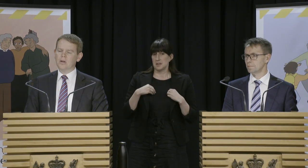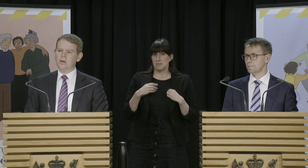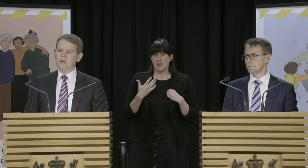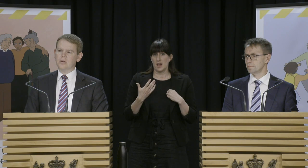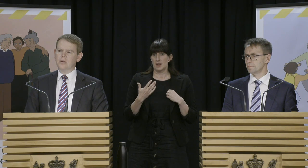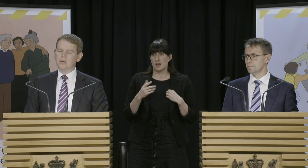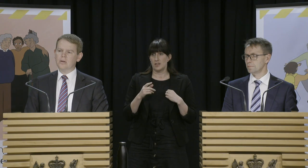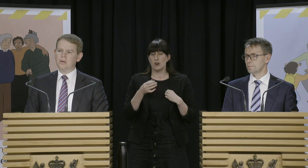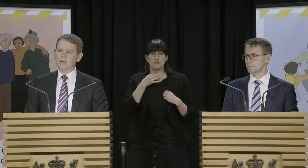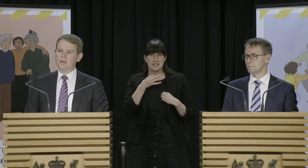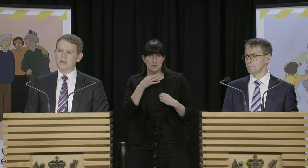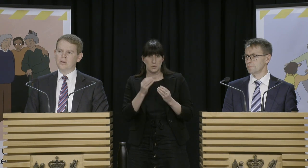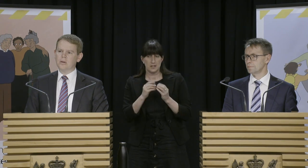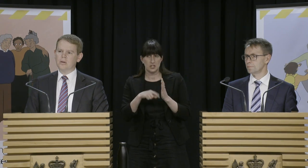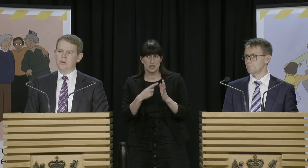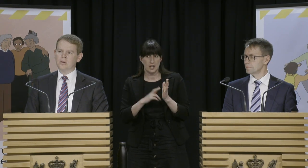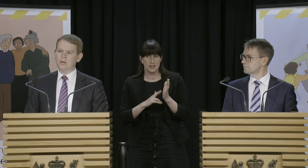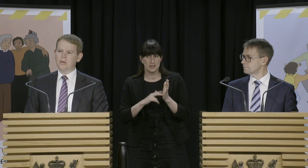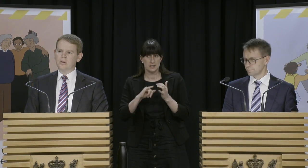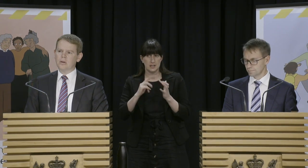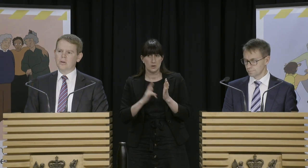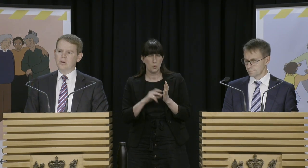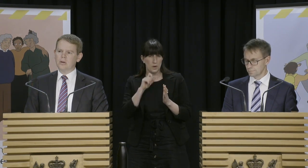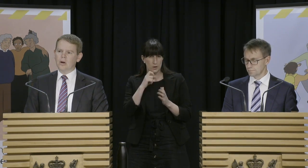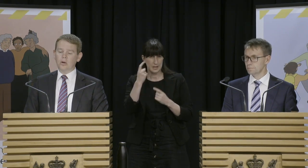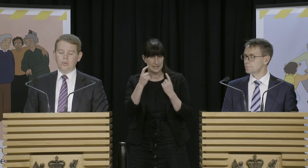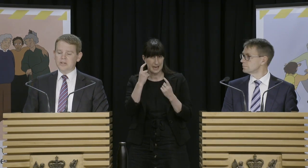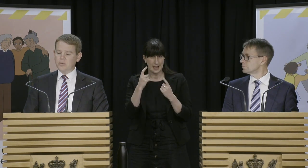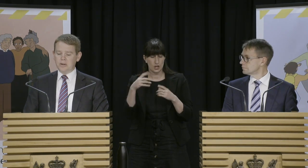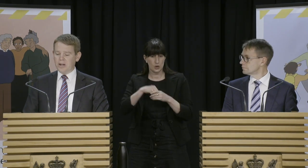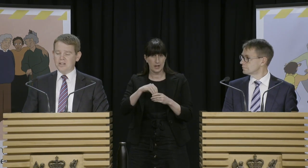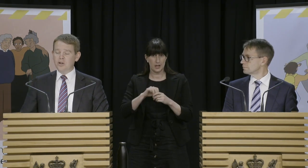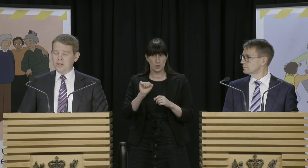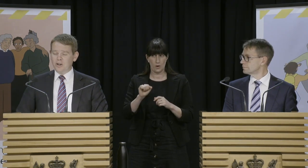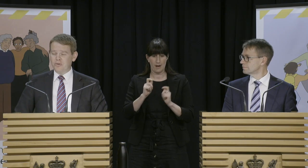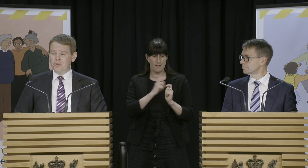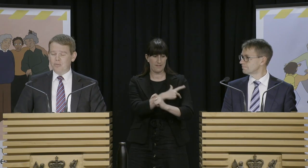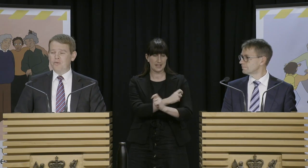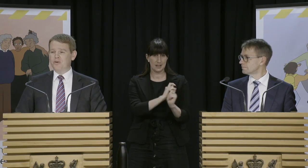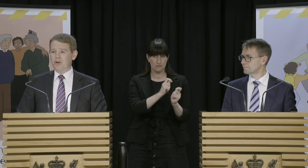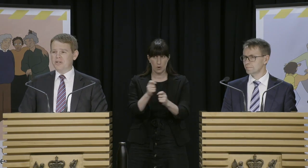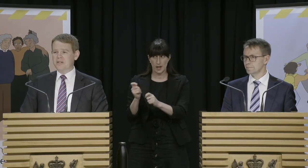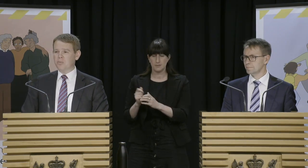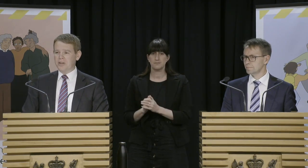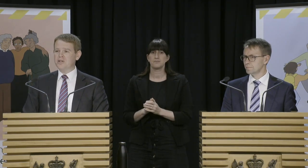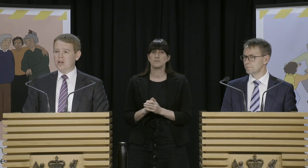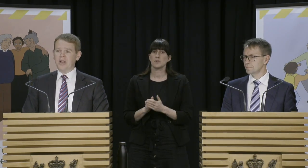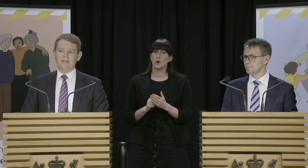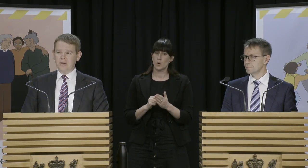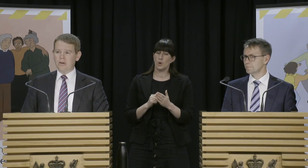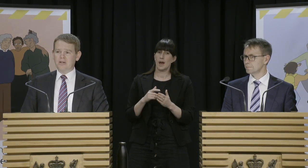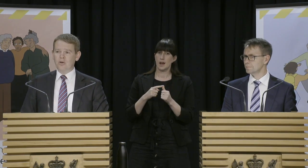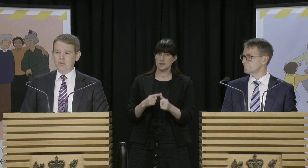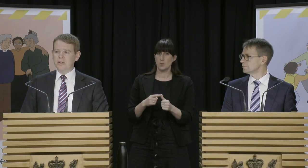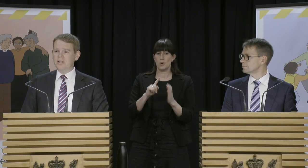Could you consider using it as part of the vaccine rollout, people who want it? Oh, look, we're continuing to go through the approvals process with it so that we